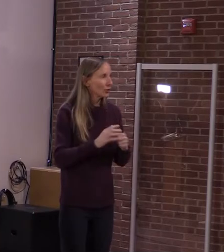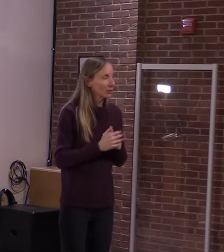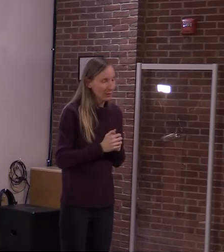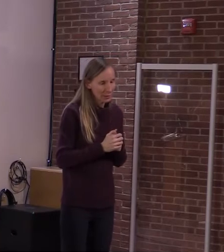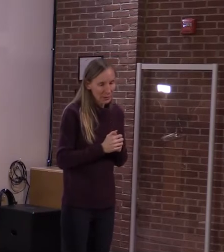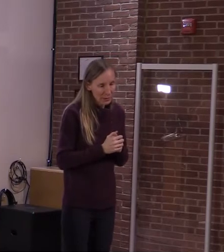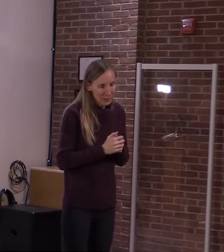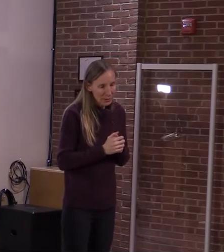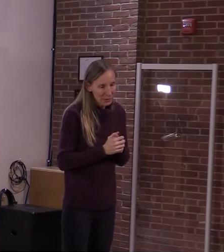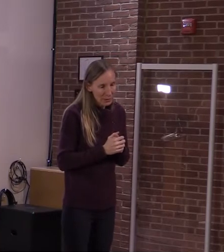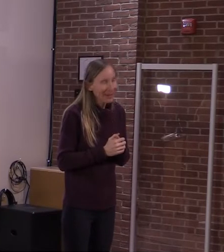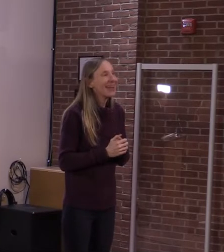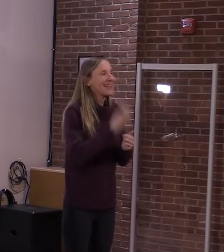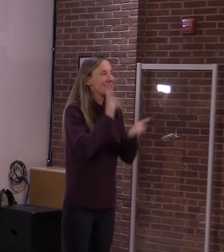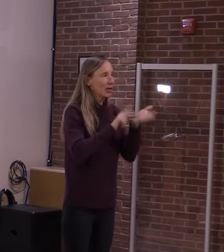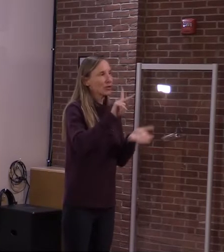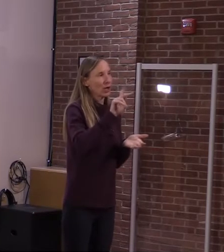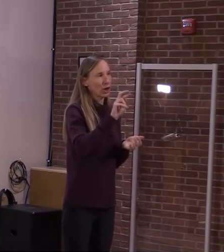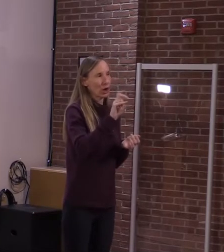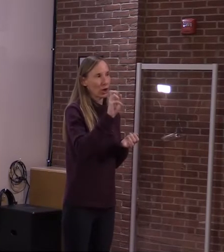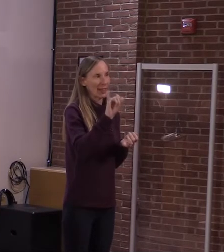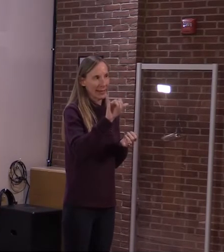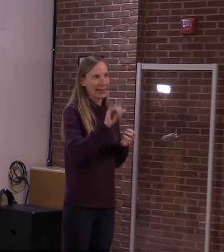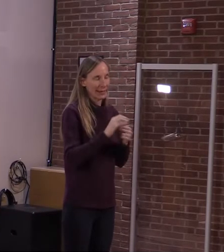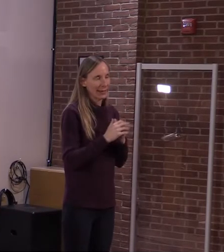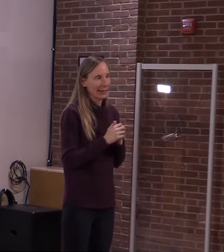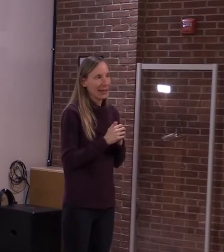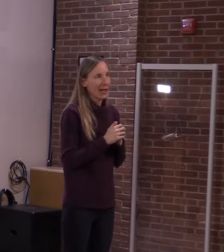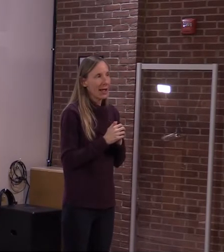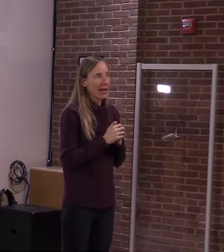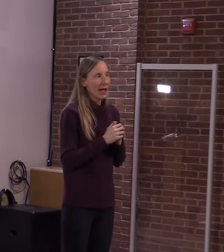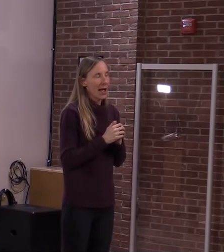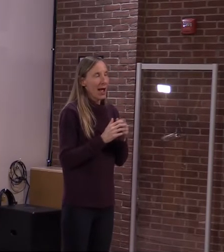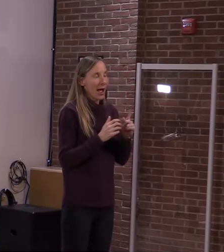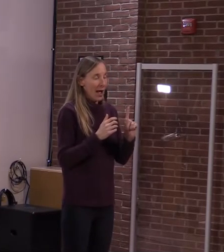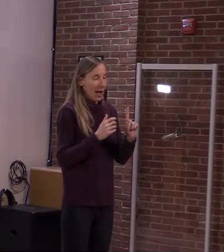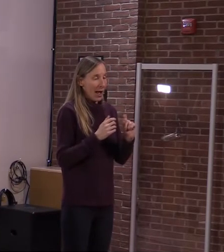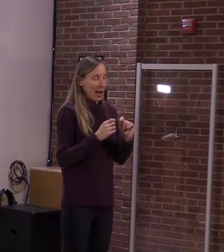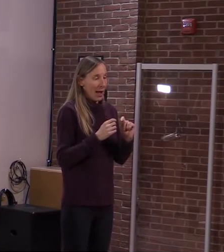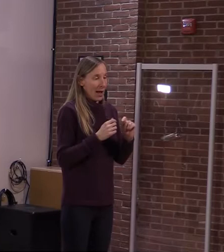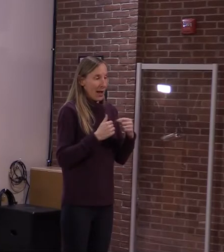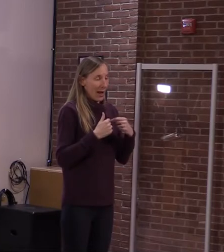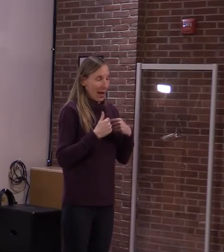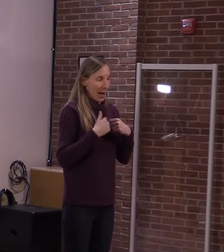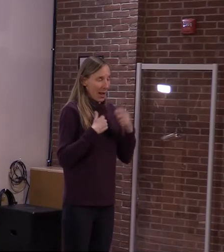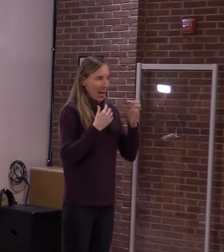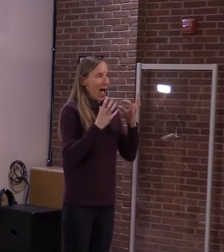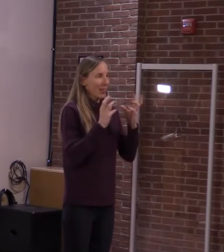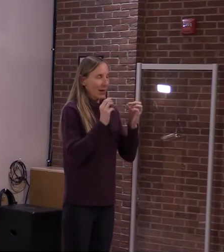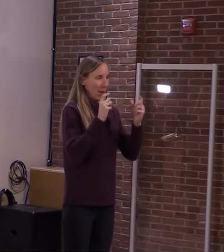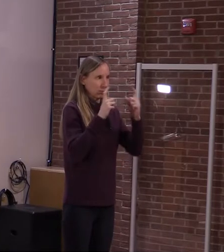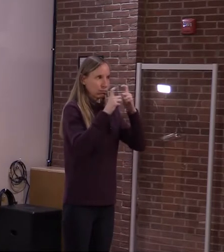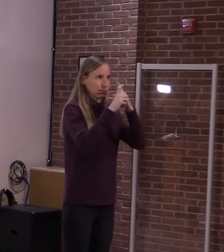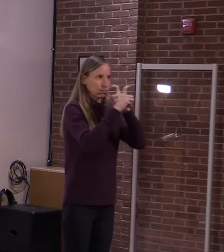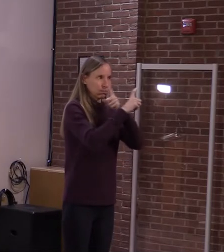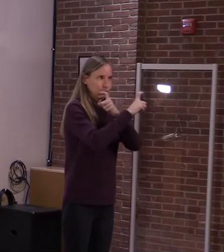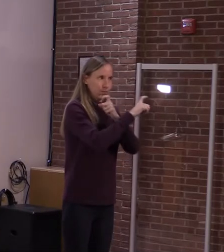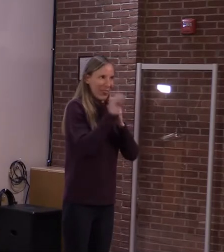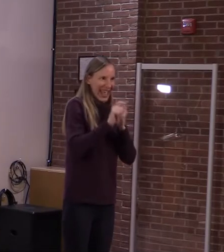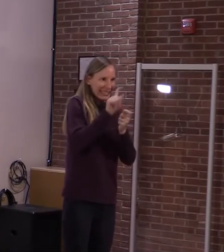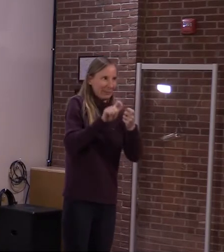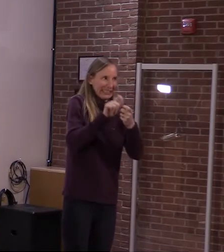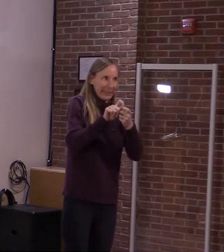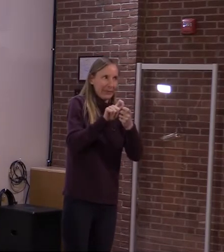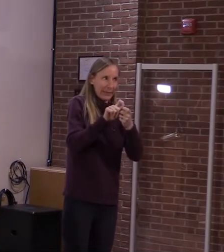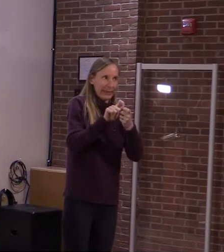Governor, this is Secretary Curley, and I don't want to attempt to try to get into the weeds on this one on the